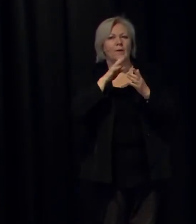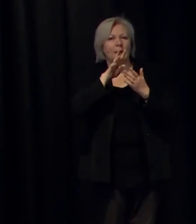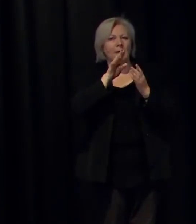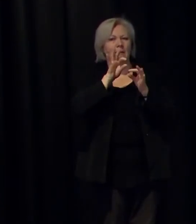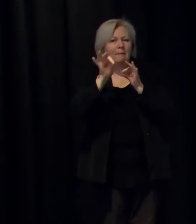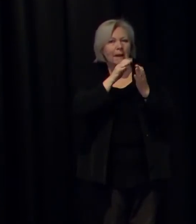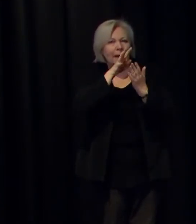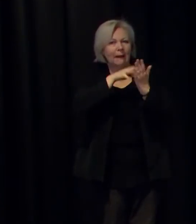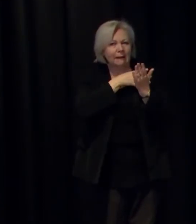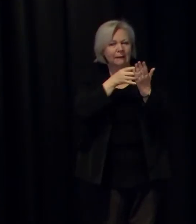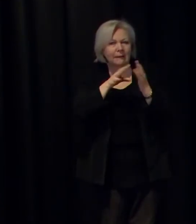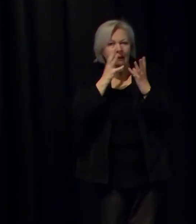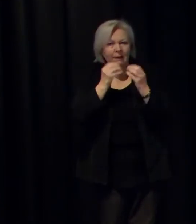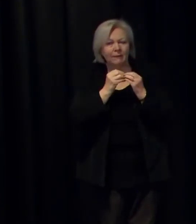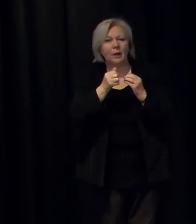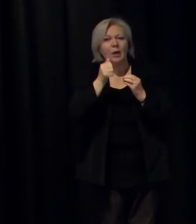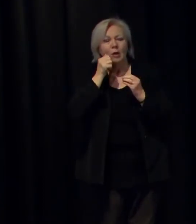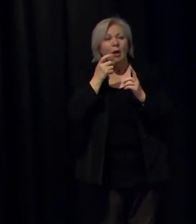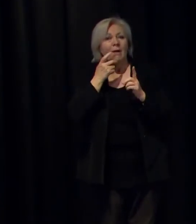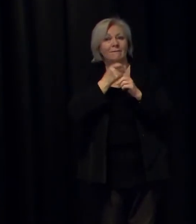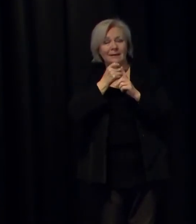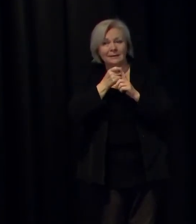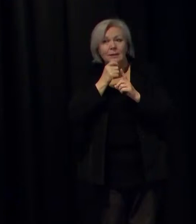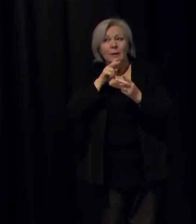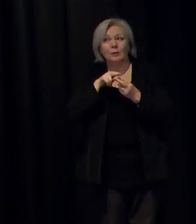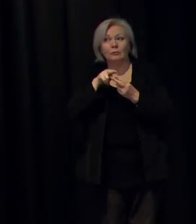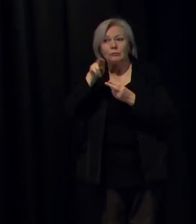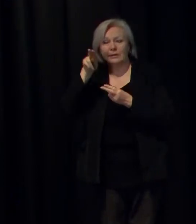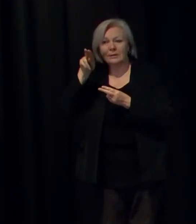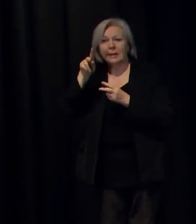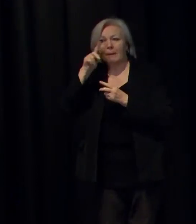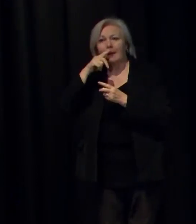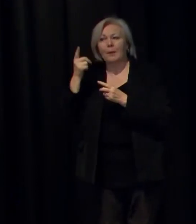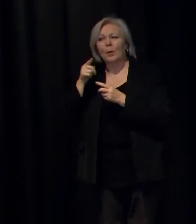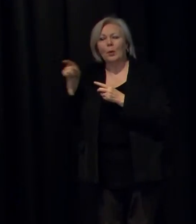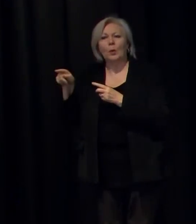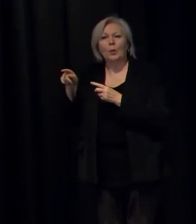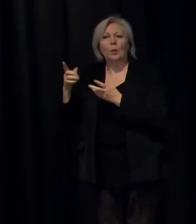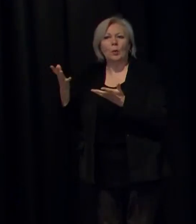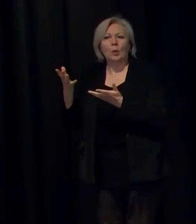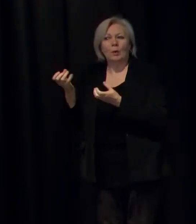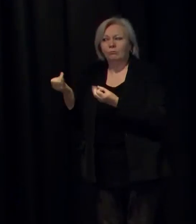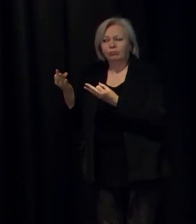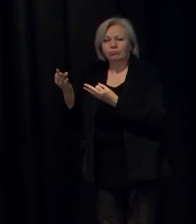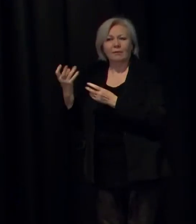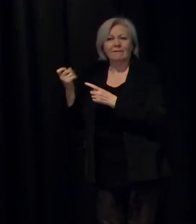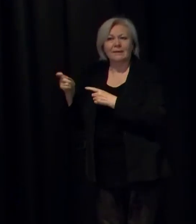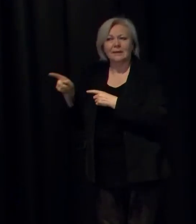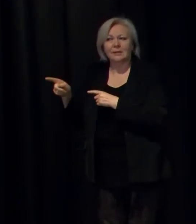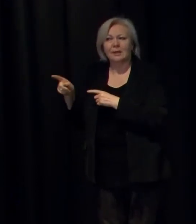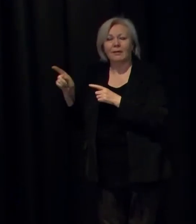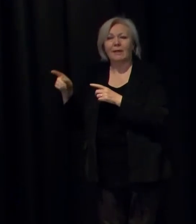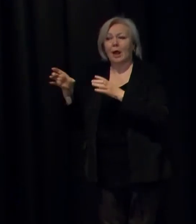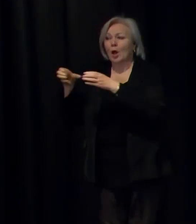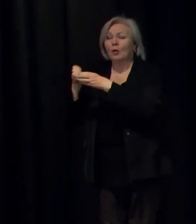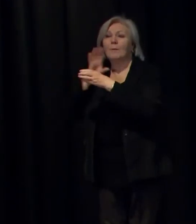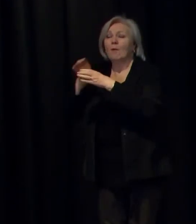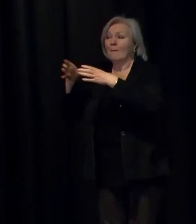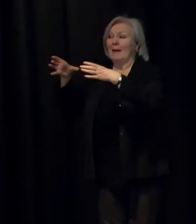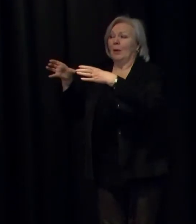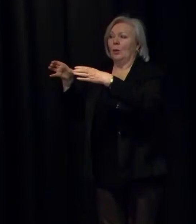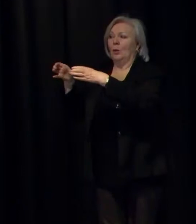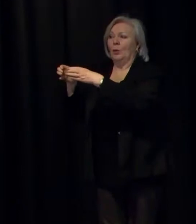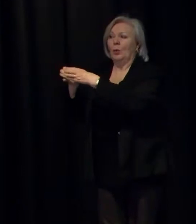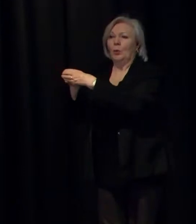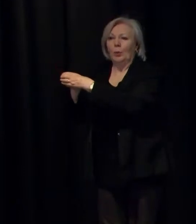vaccination rates increased, that cohort of older, more vulnerable people who remained unvaccinated would get smaller and smaller, was it